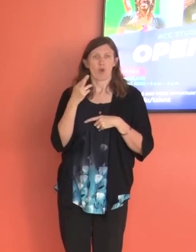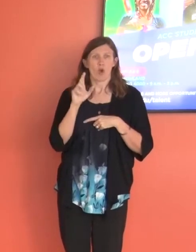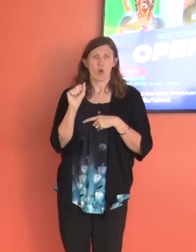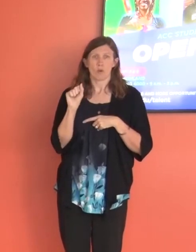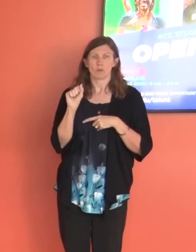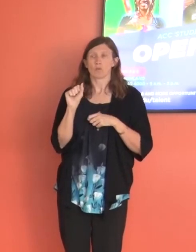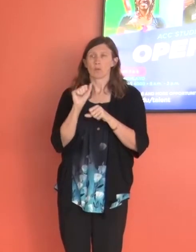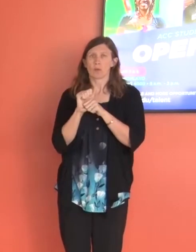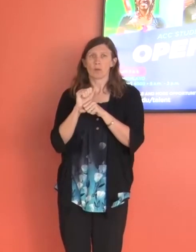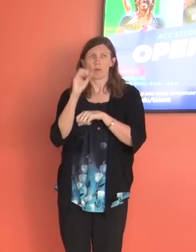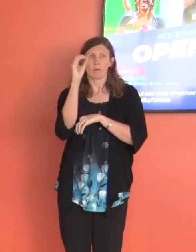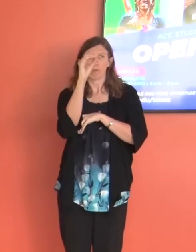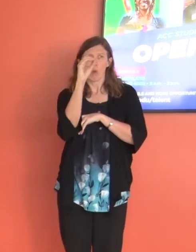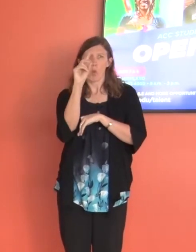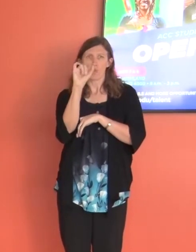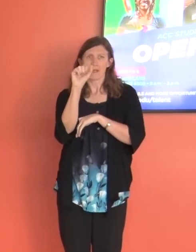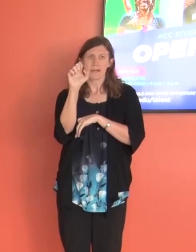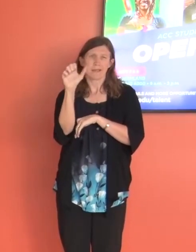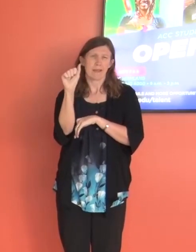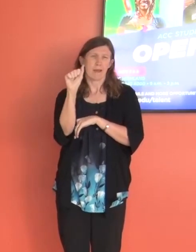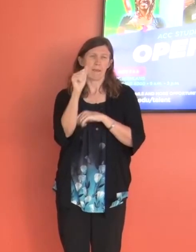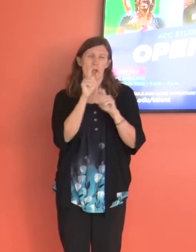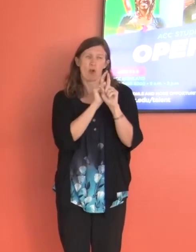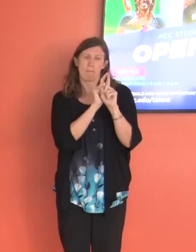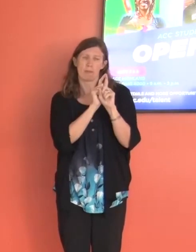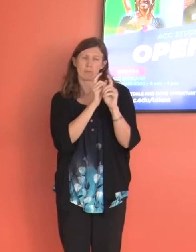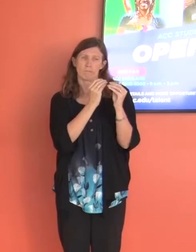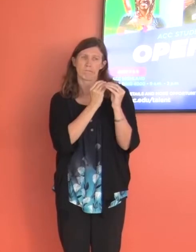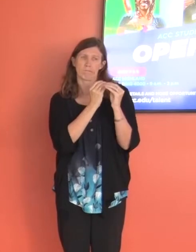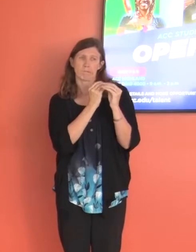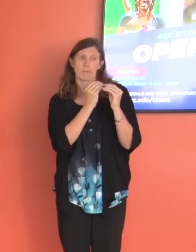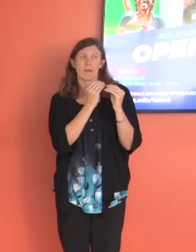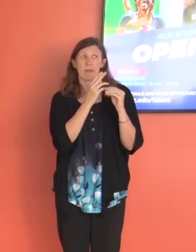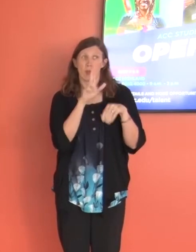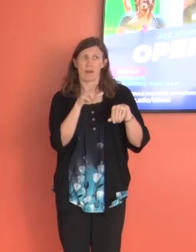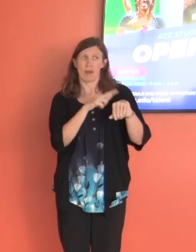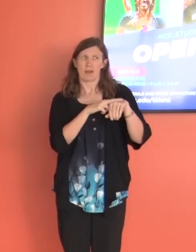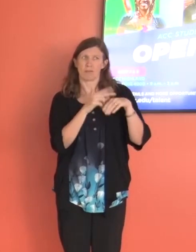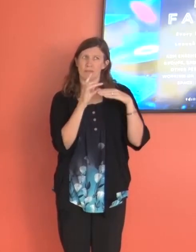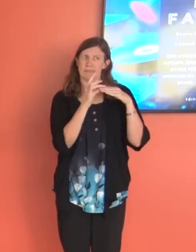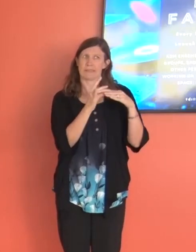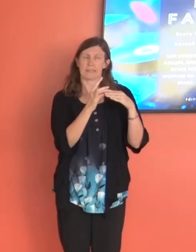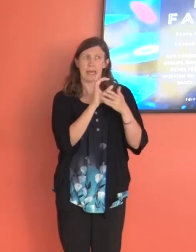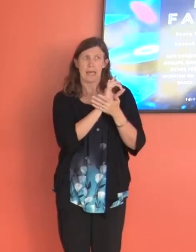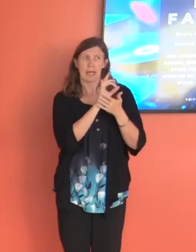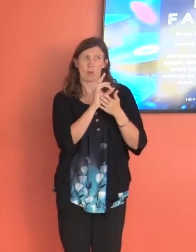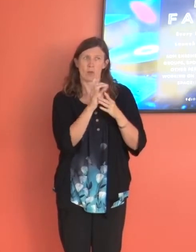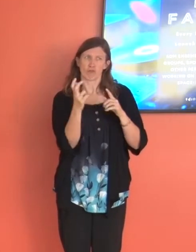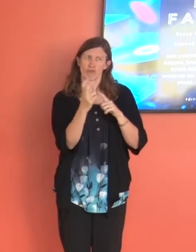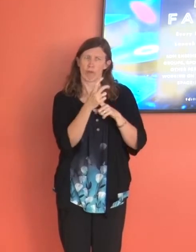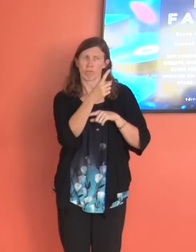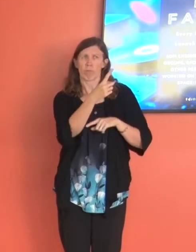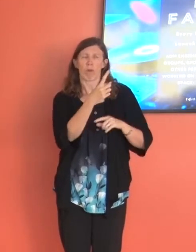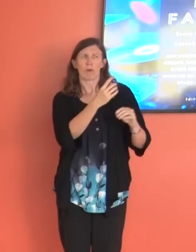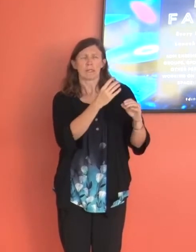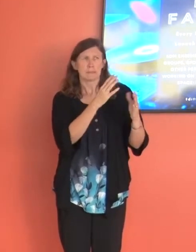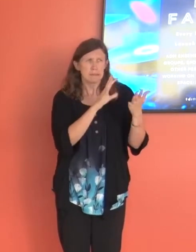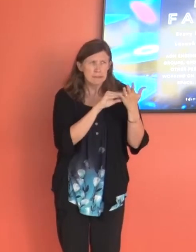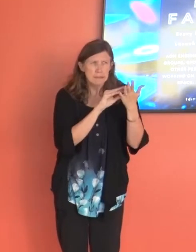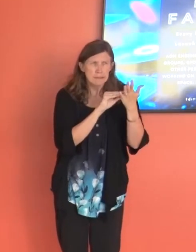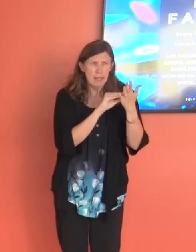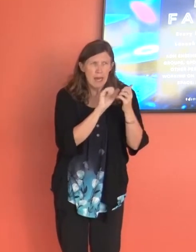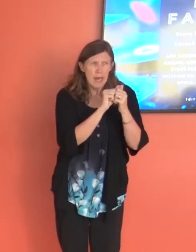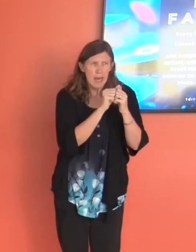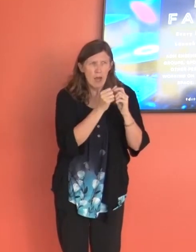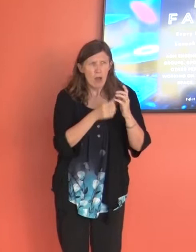of Odessa. Odessa is our mentor college. They are a national leader in 8-week modalities. So we're looking at how we can expand